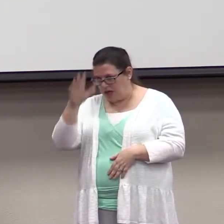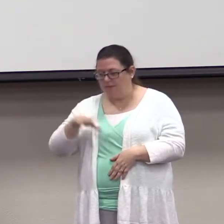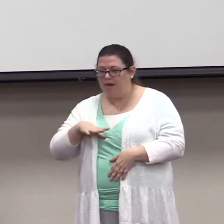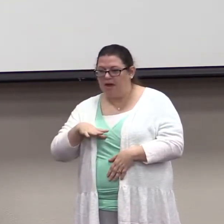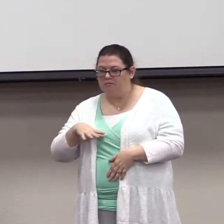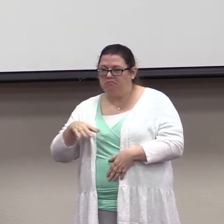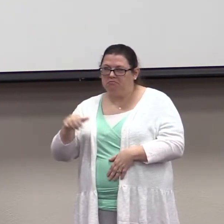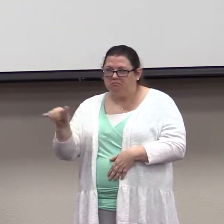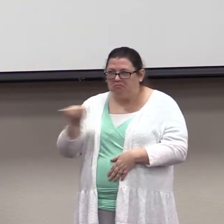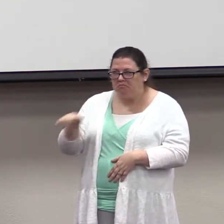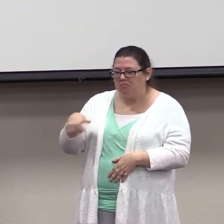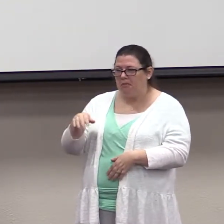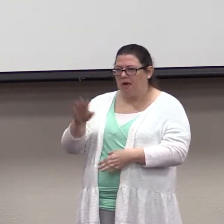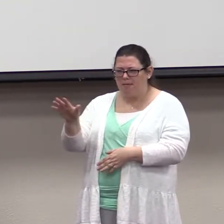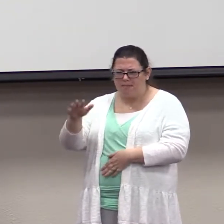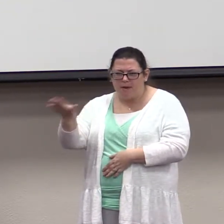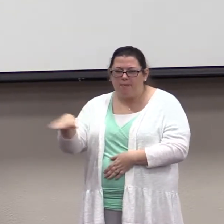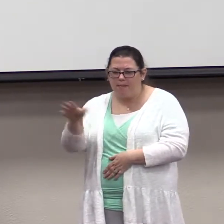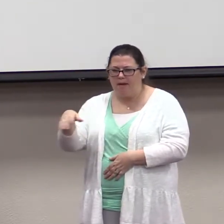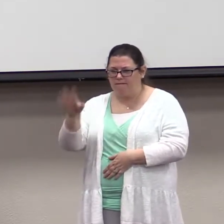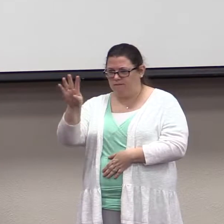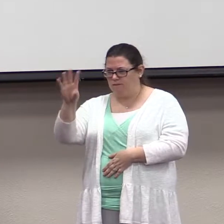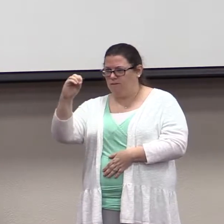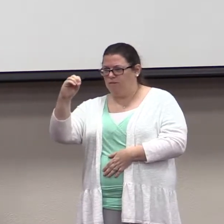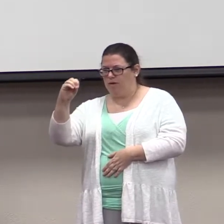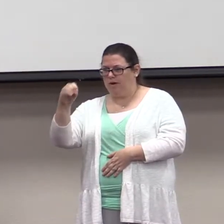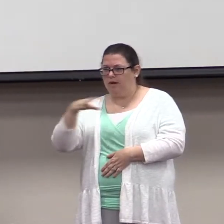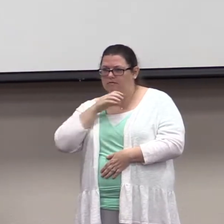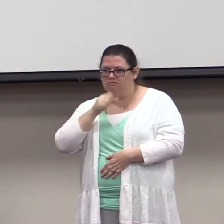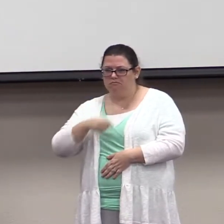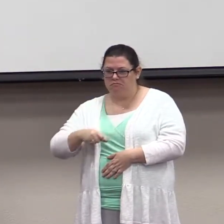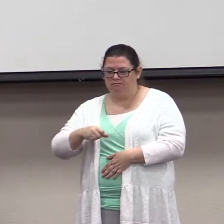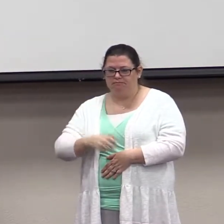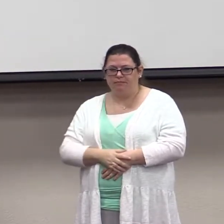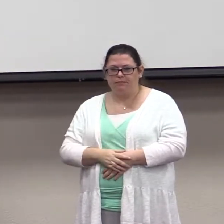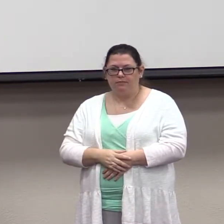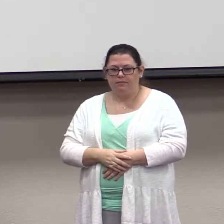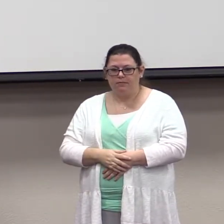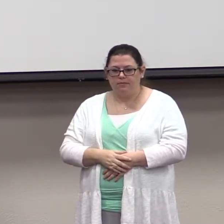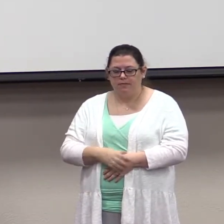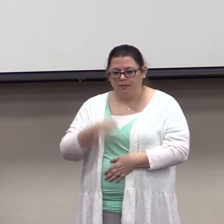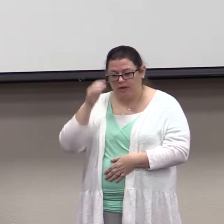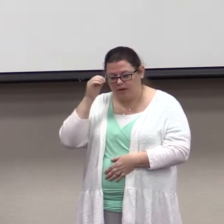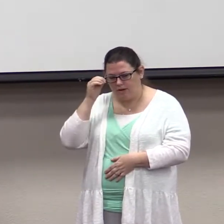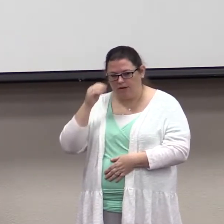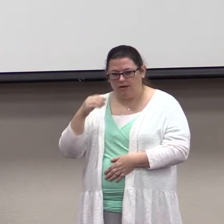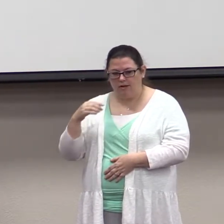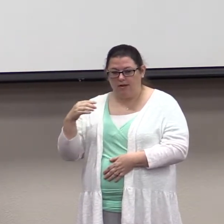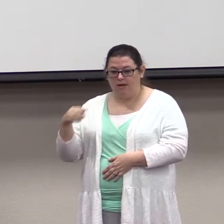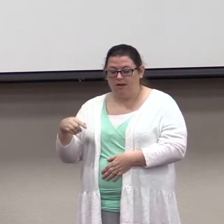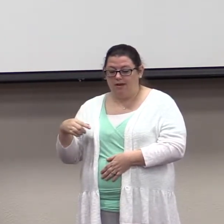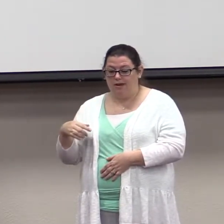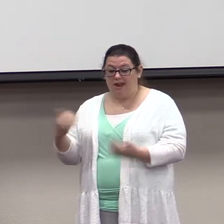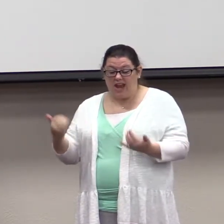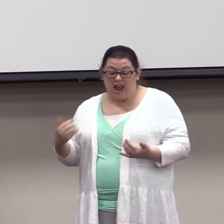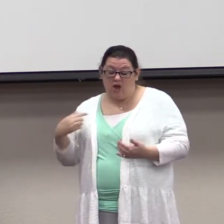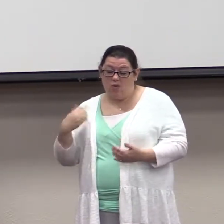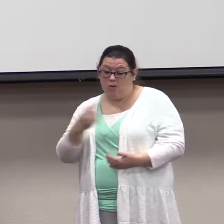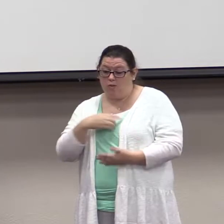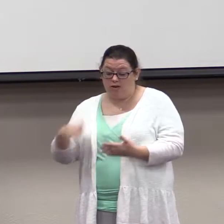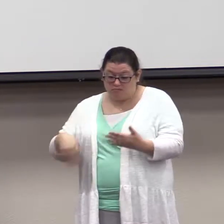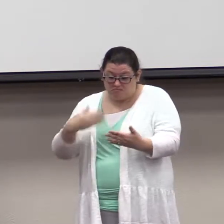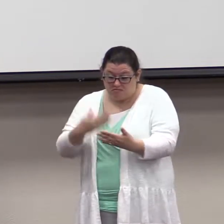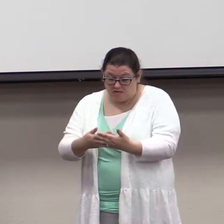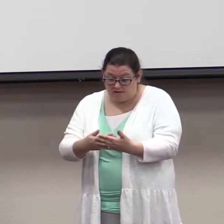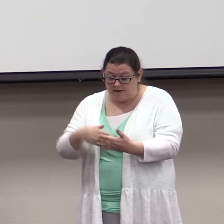in similar age to his peer Caleb. And this brings us neatly along to the point that Joshua and Caleb were both part of the